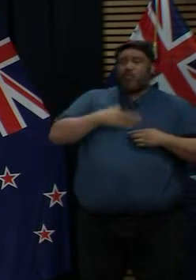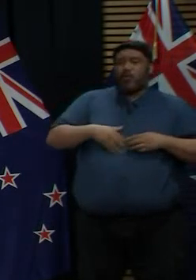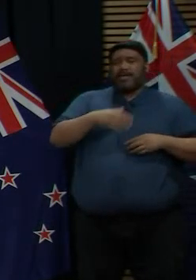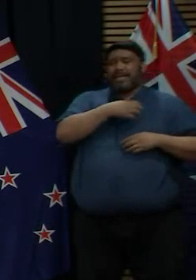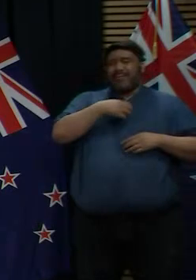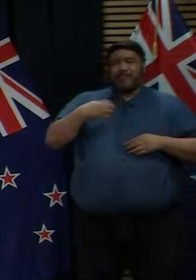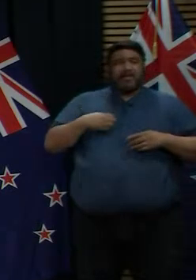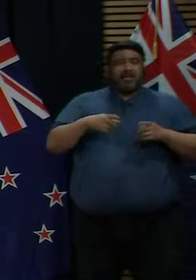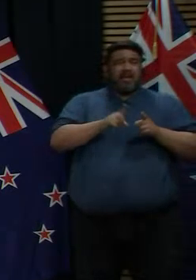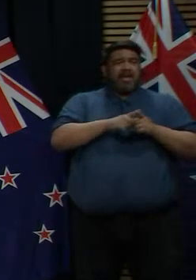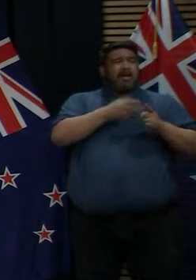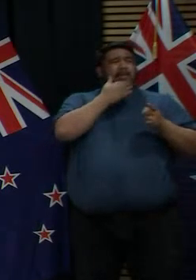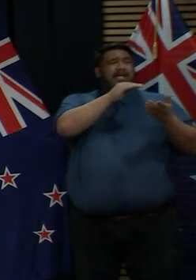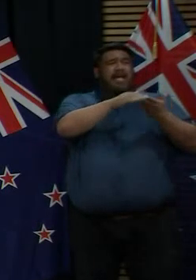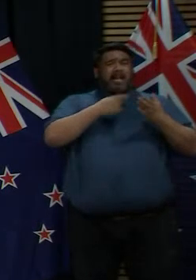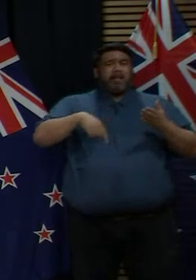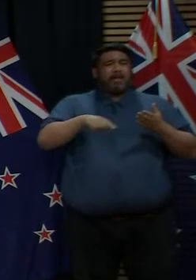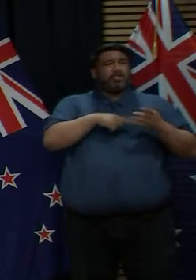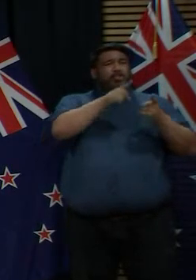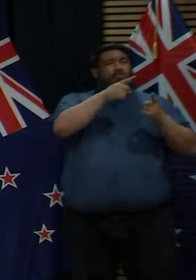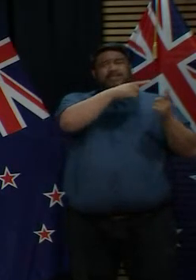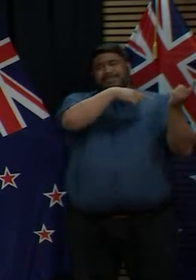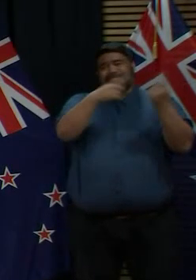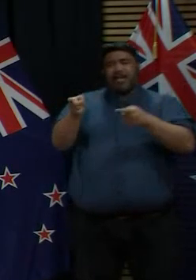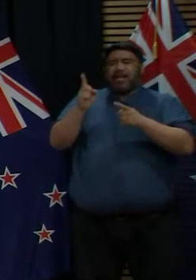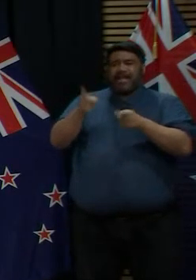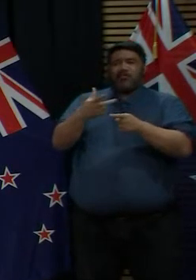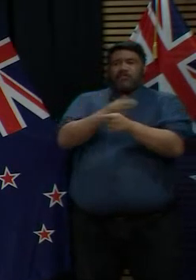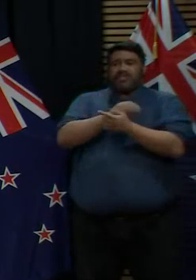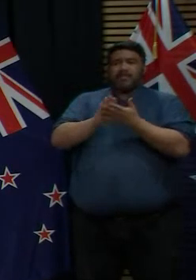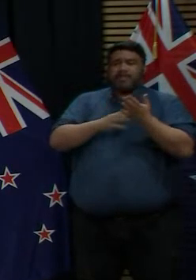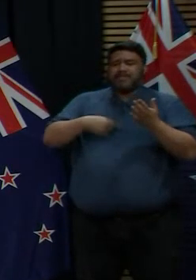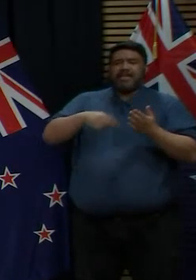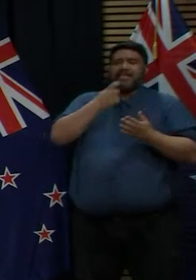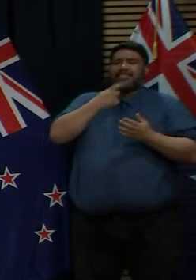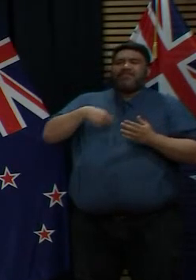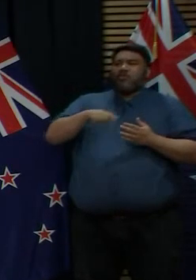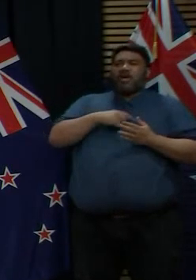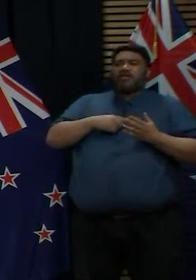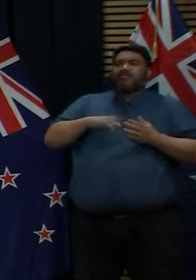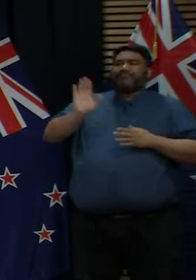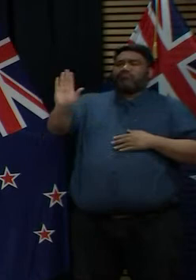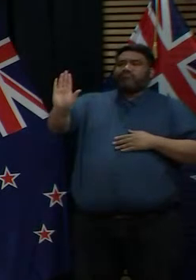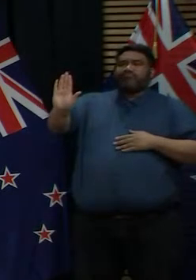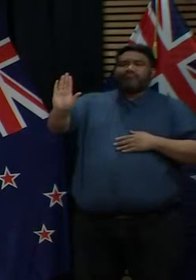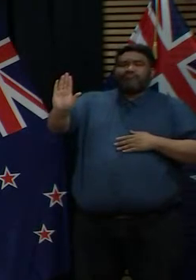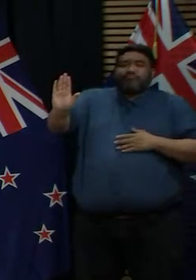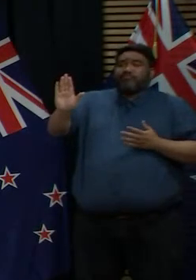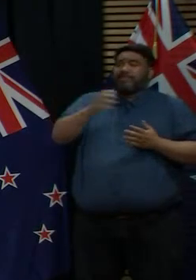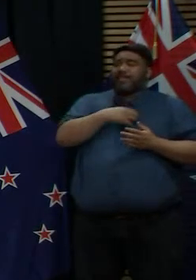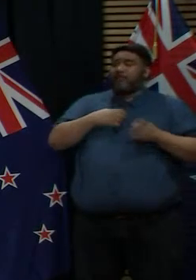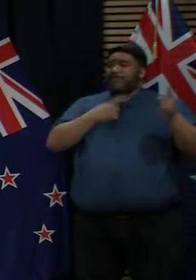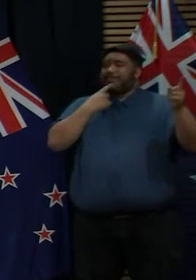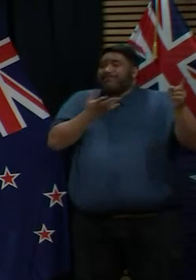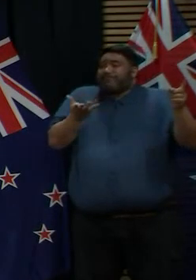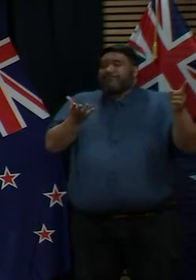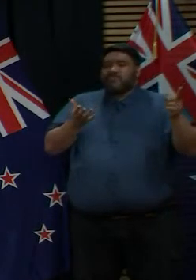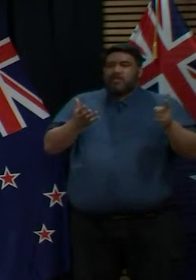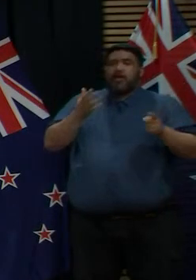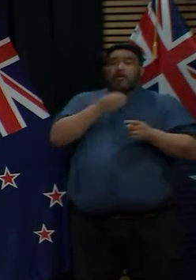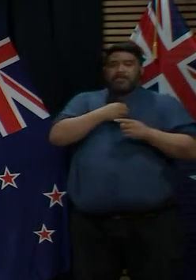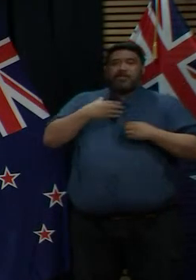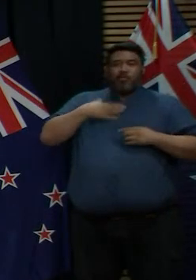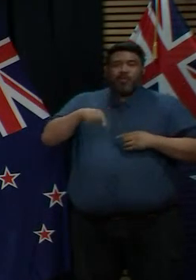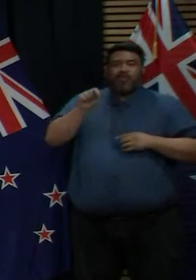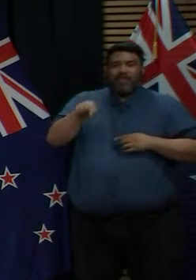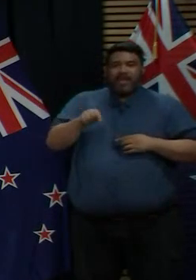air cover, so they can say to their workers and their customers that we can't let you in because it's a government rule. Yeah, and in some cases when